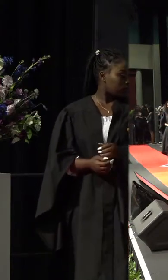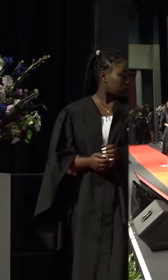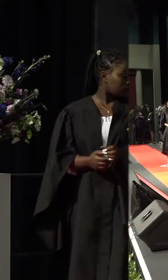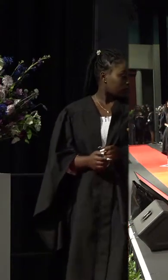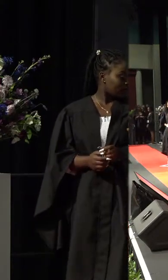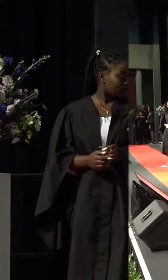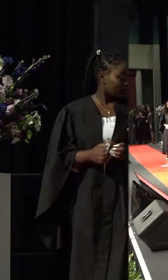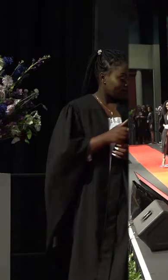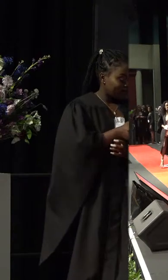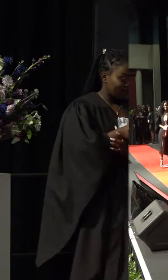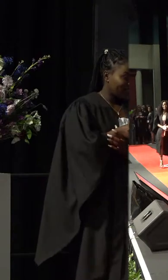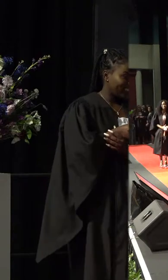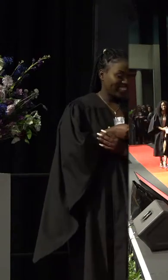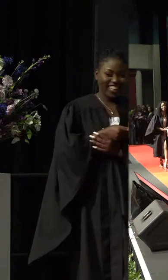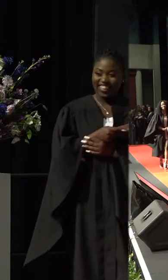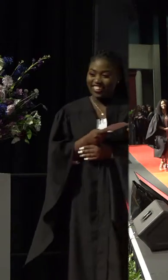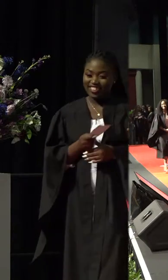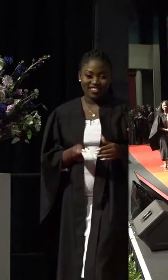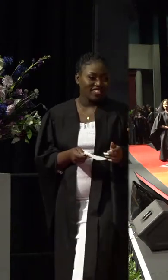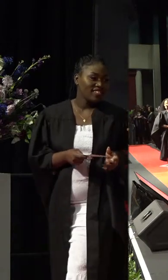Bongeka Matuna.